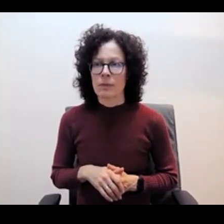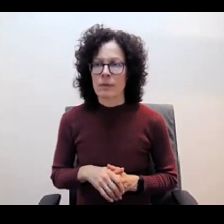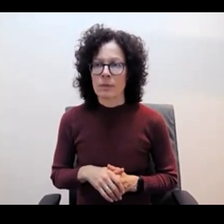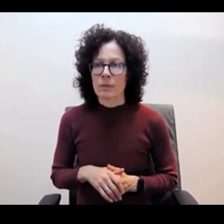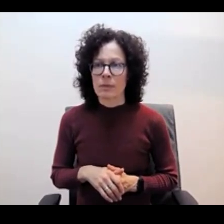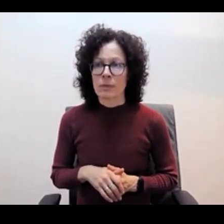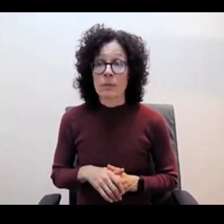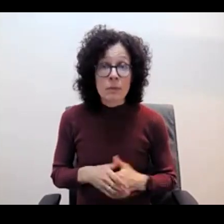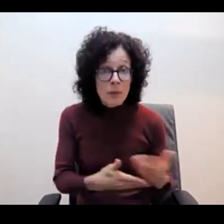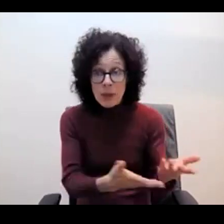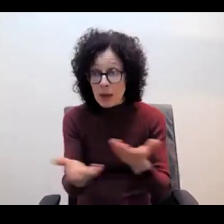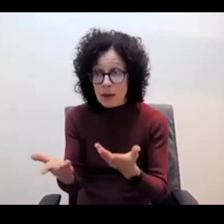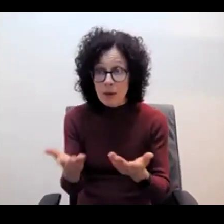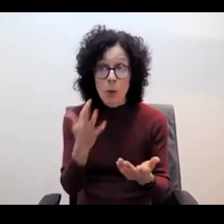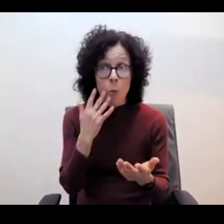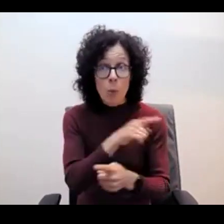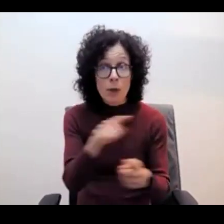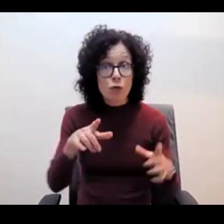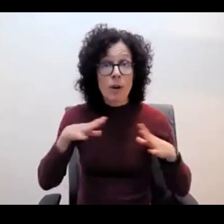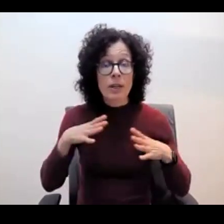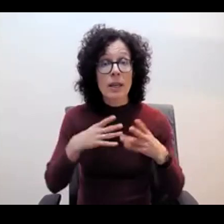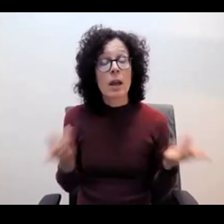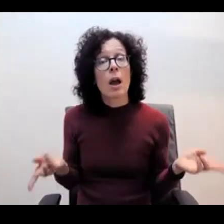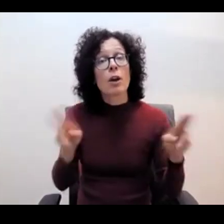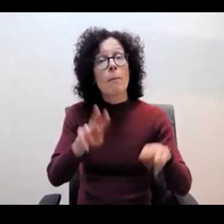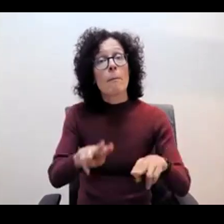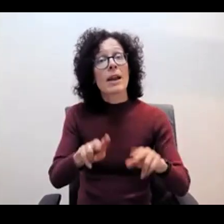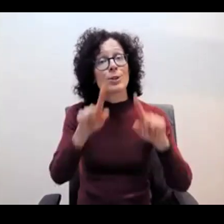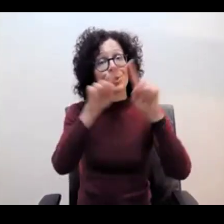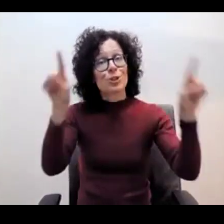And whenever you feel ready, come back to the screen